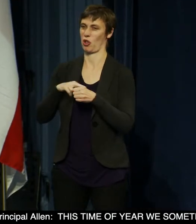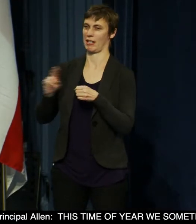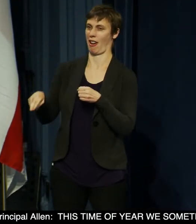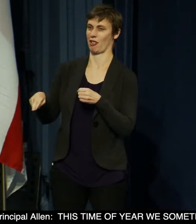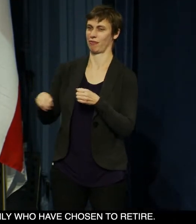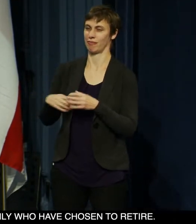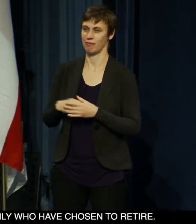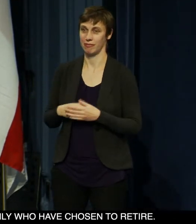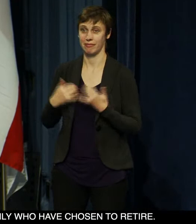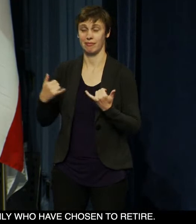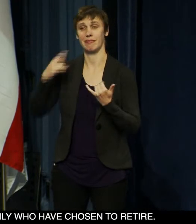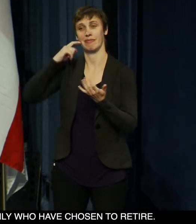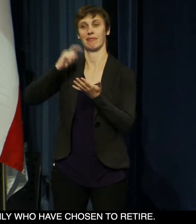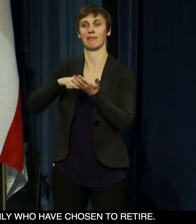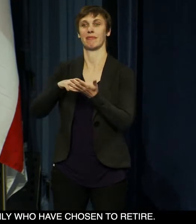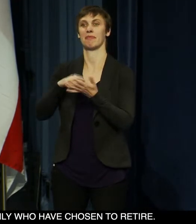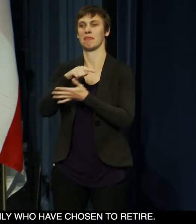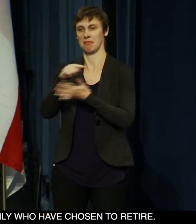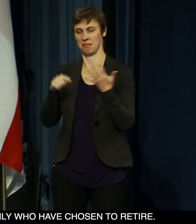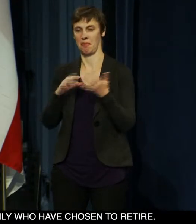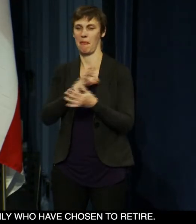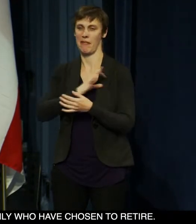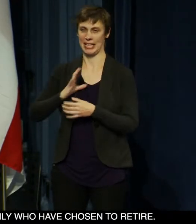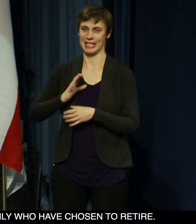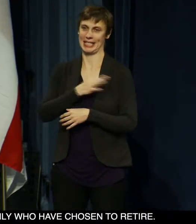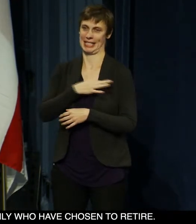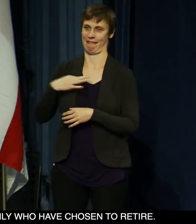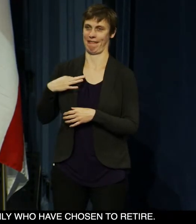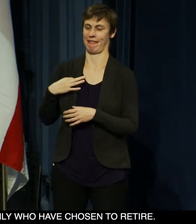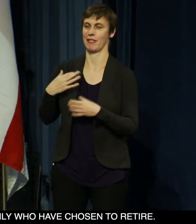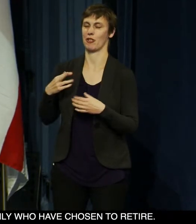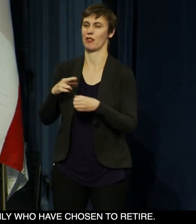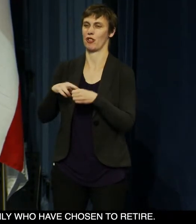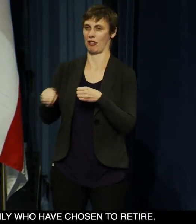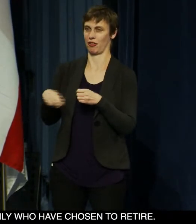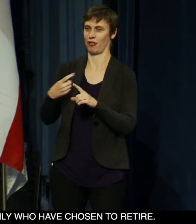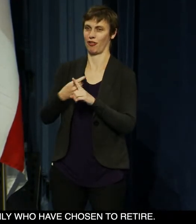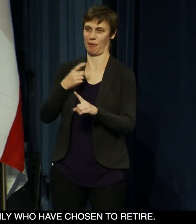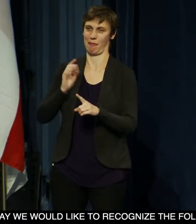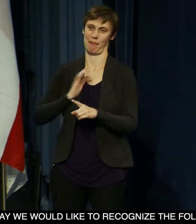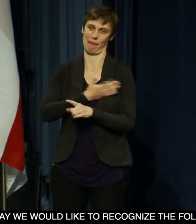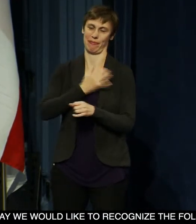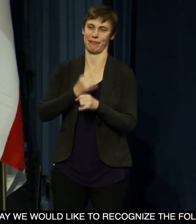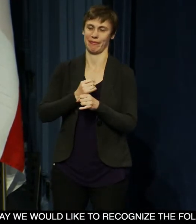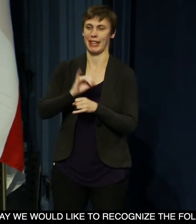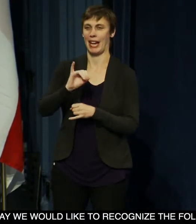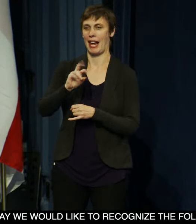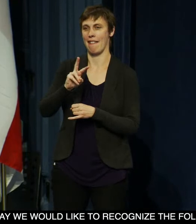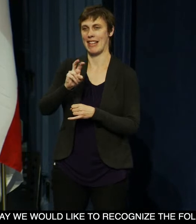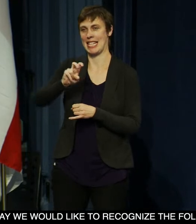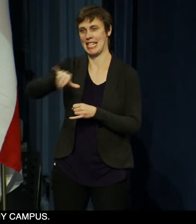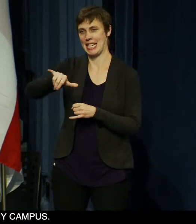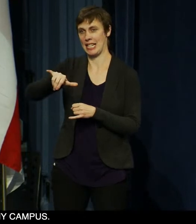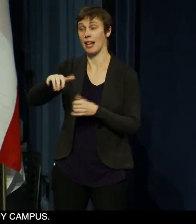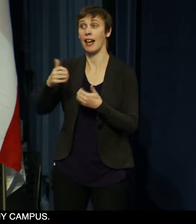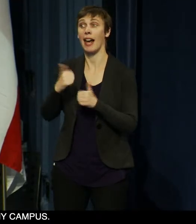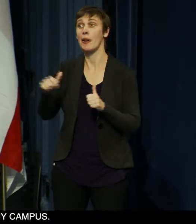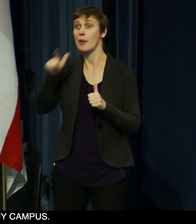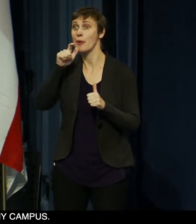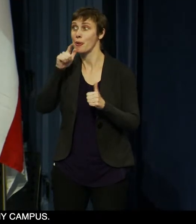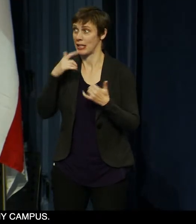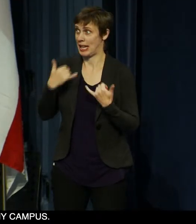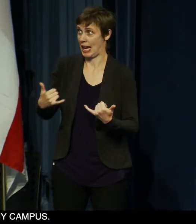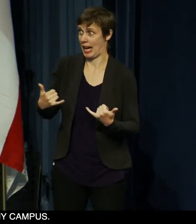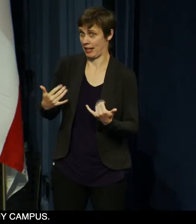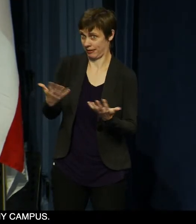like to recognize the following faculty and staff who are retiring from Ivany campus. I ask any retirees that are here with